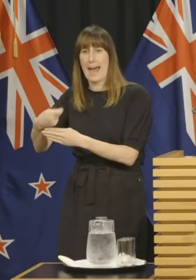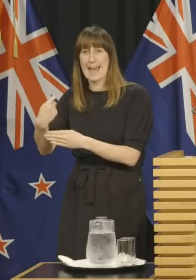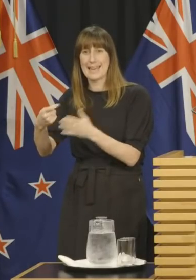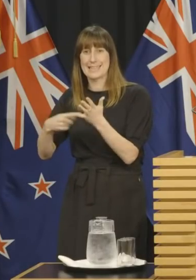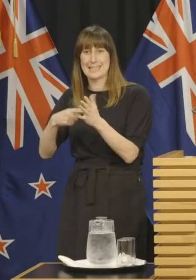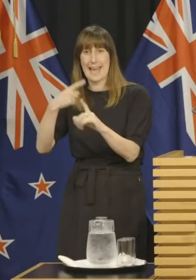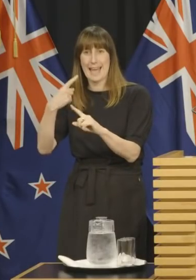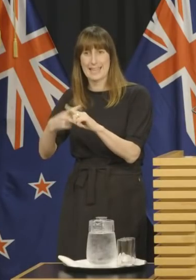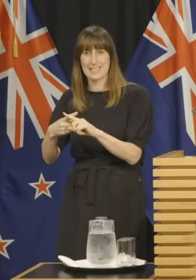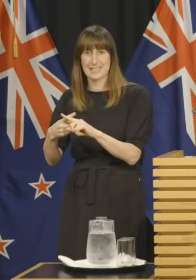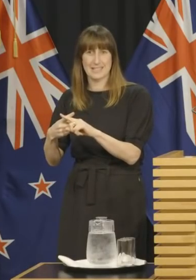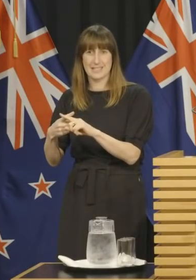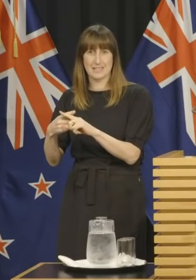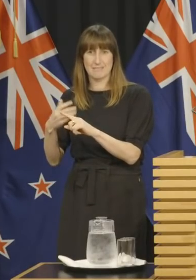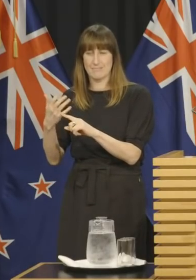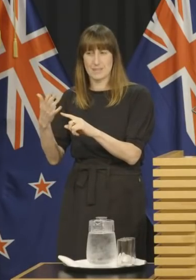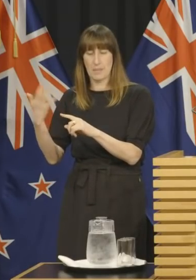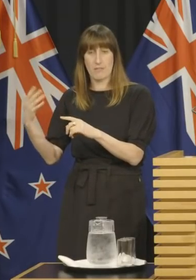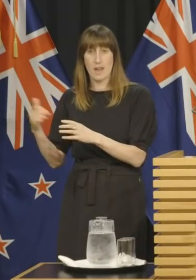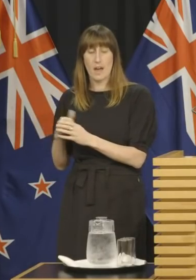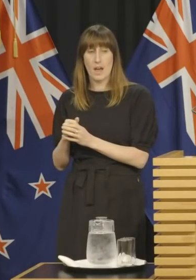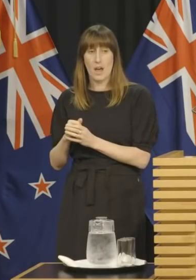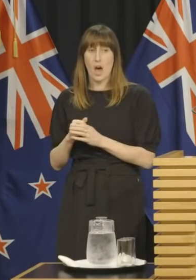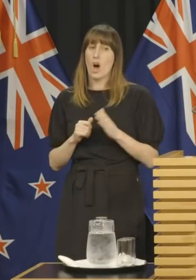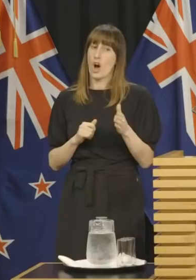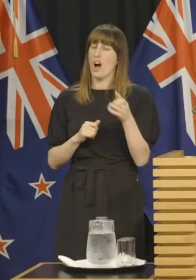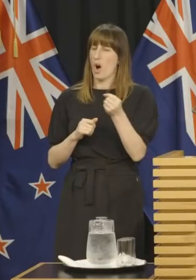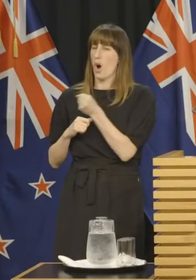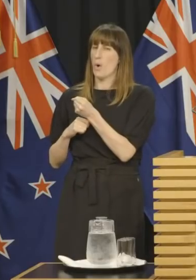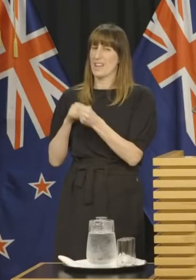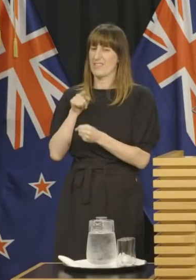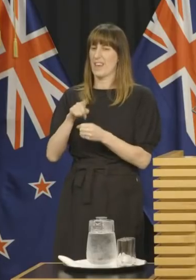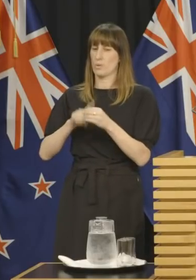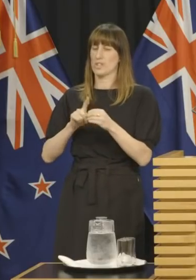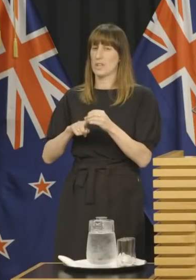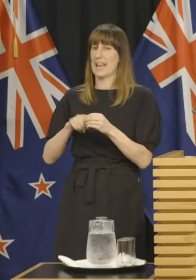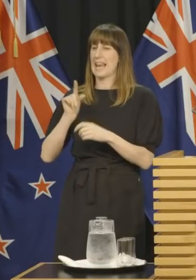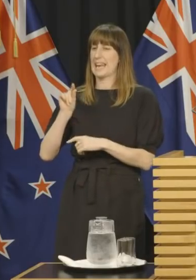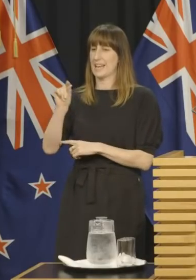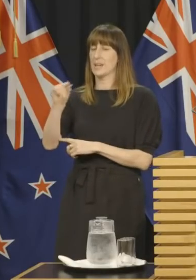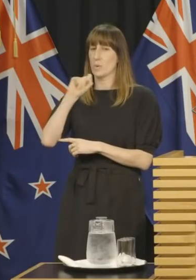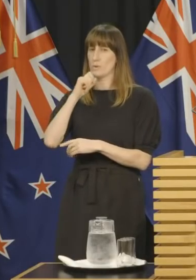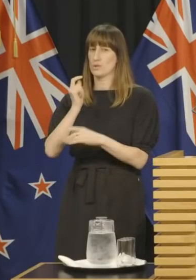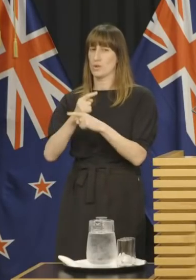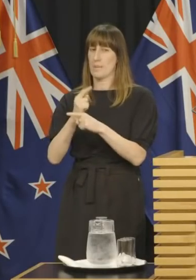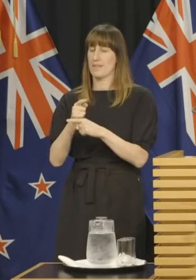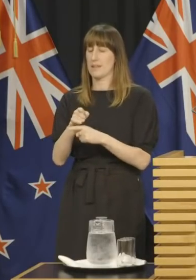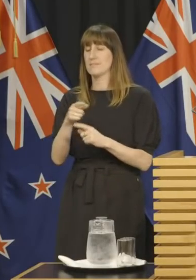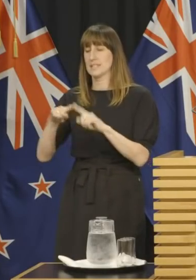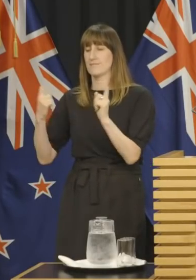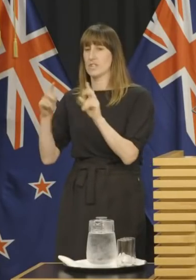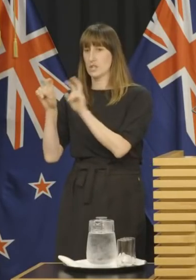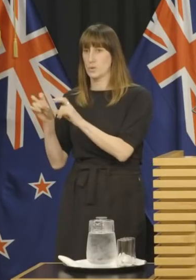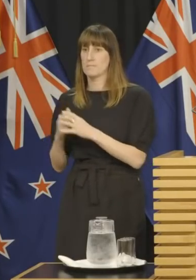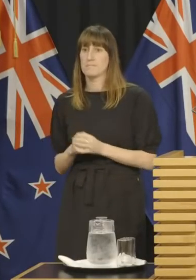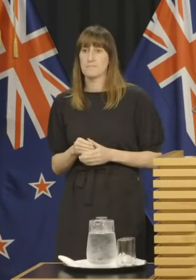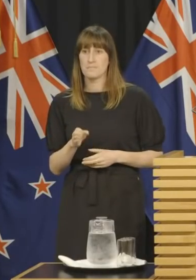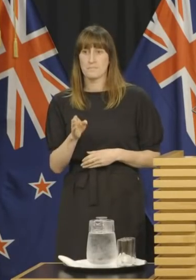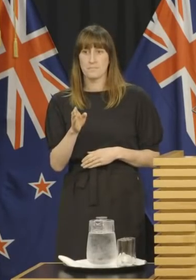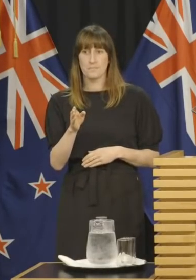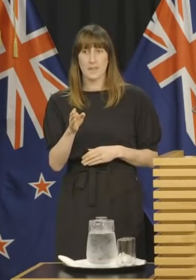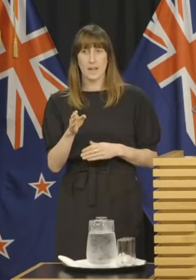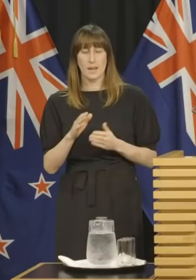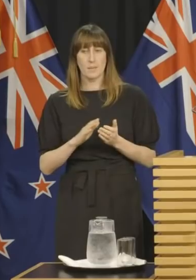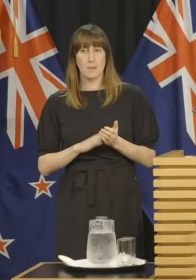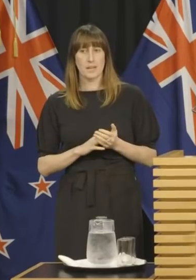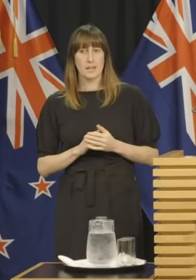again at 1:45 today, and I'm happy to pick up that question then, Ben. Mikey? Do you think that Ian Lees Galloway should front the media and the public deserve